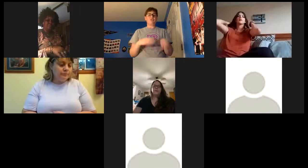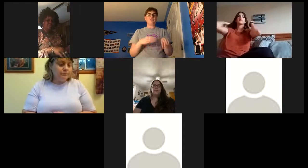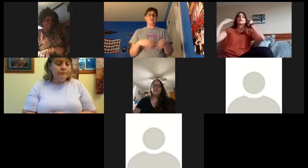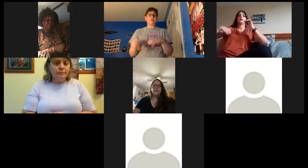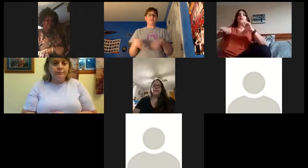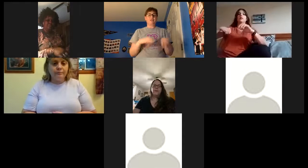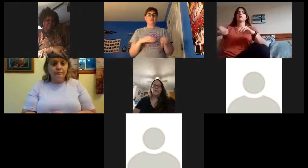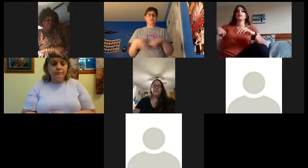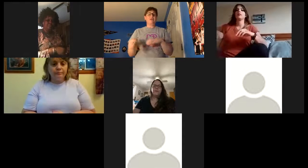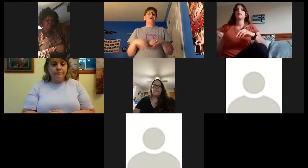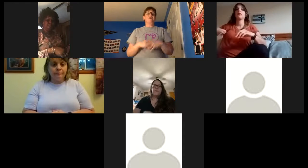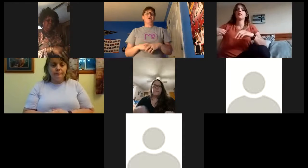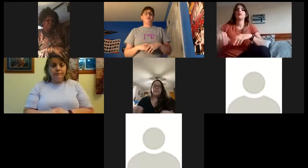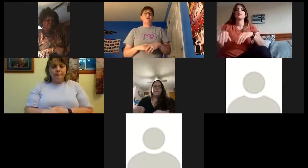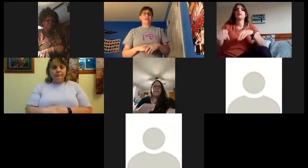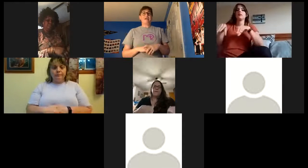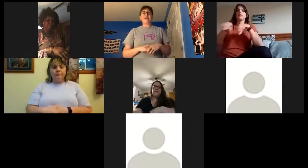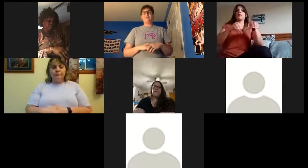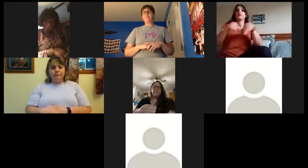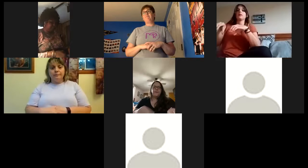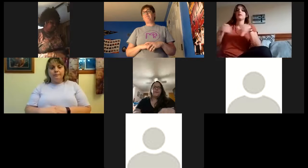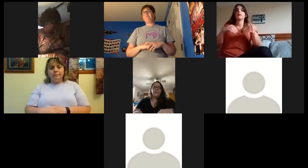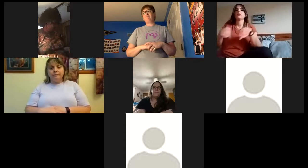just do. So like,